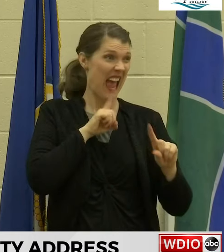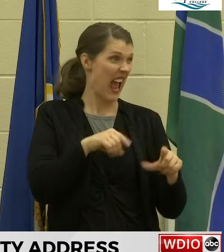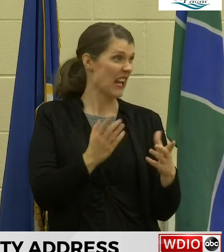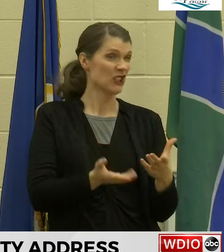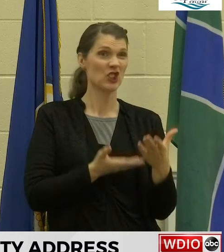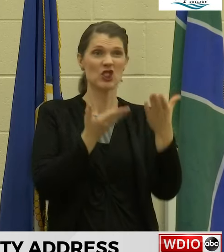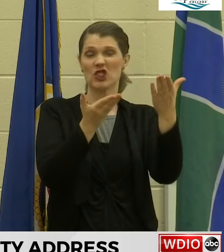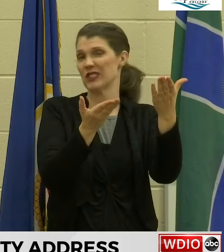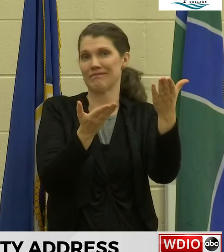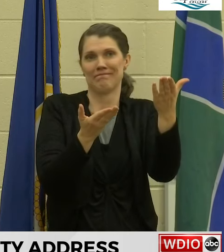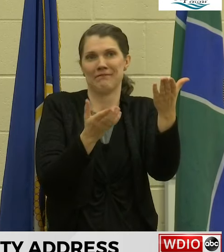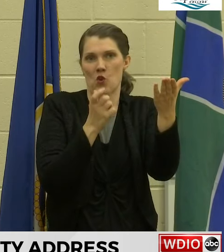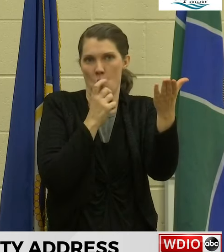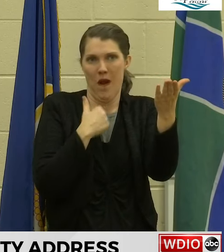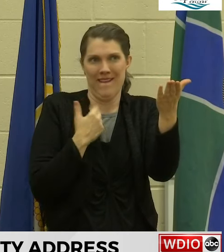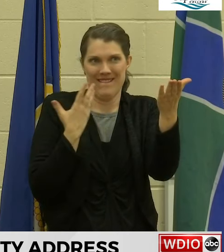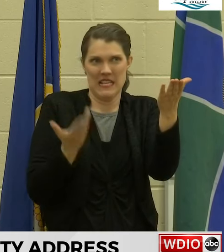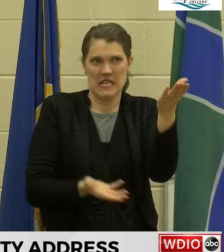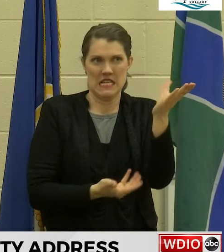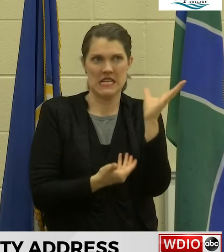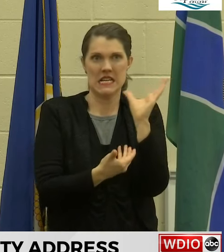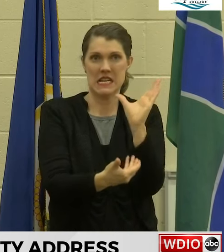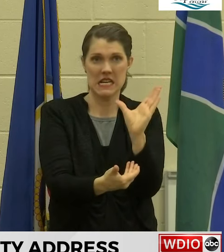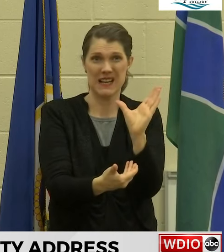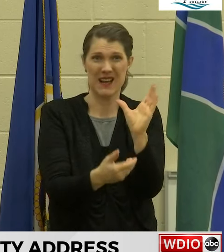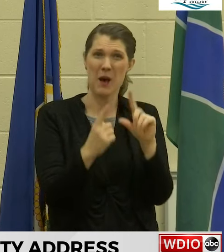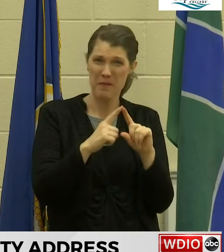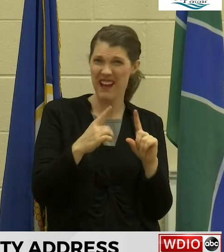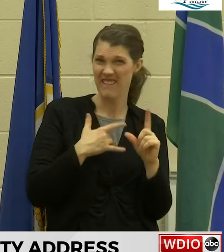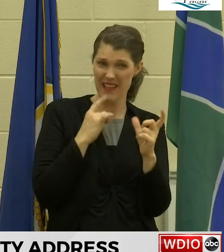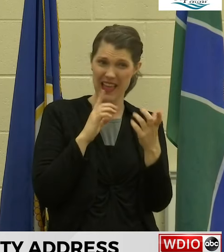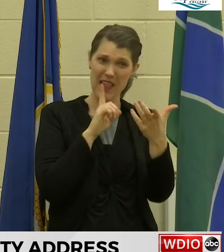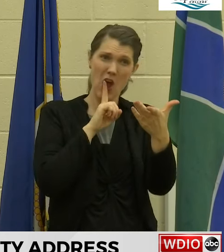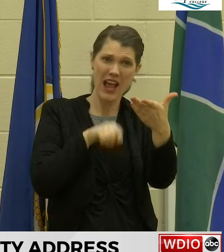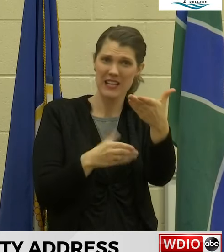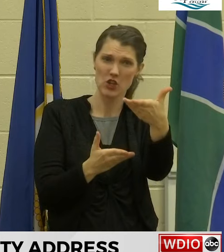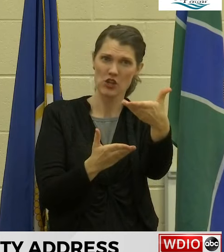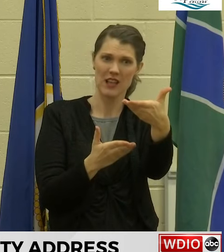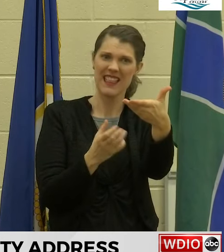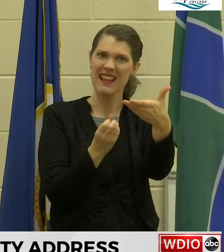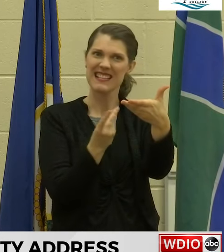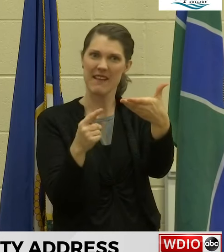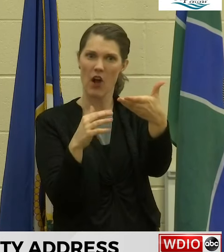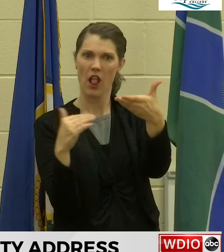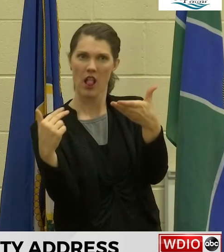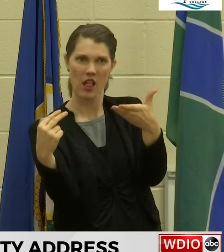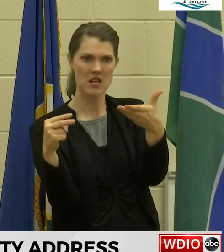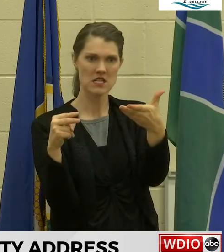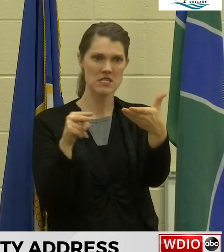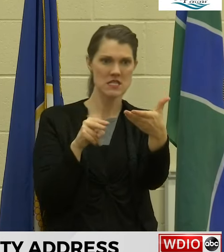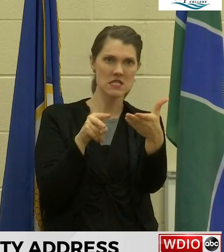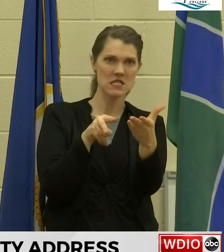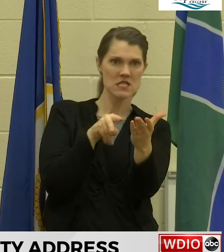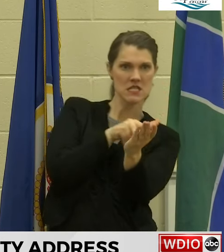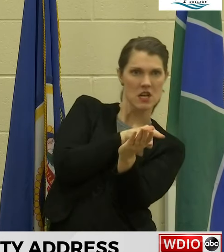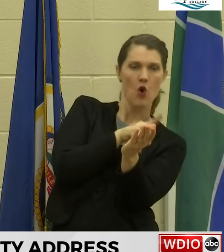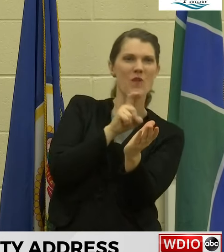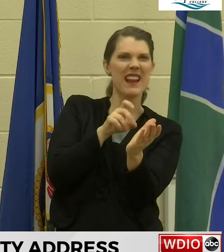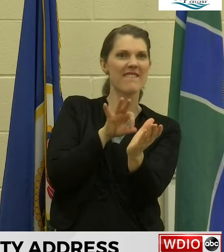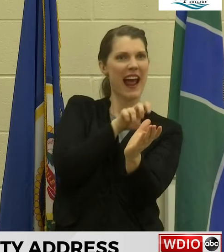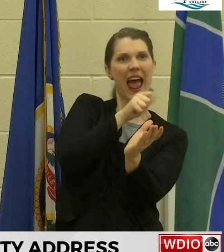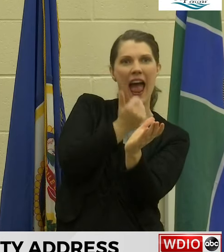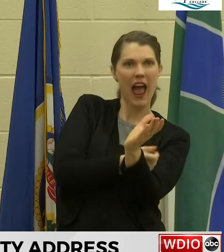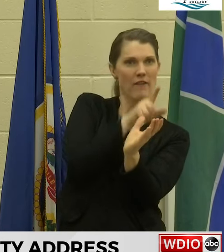here. And I actually think there's more than one answer. We need every answer we can